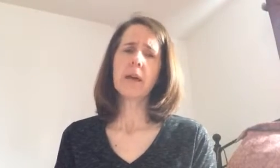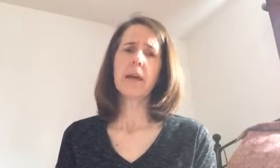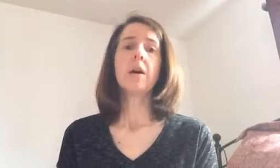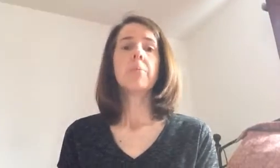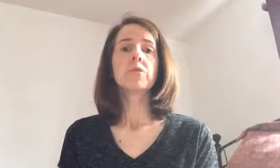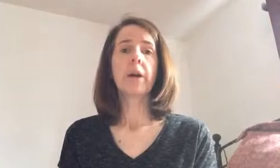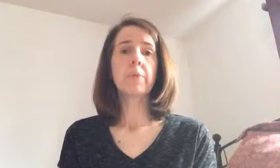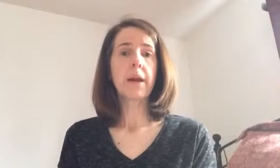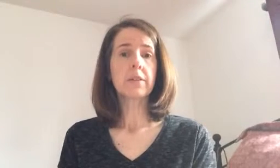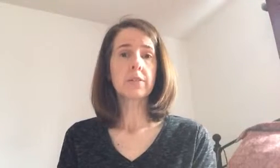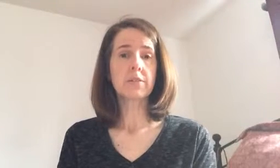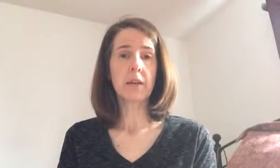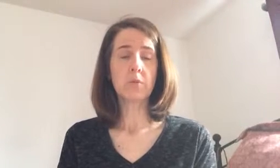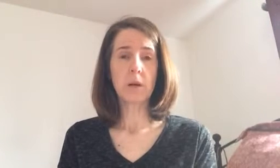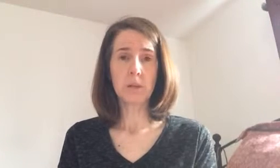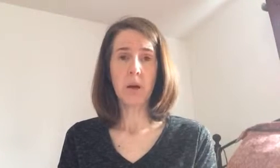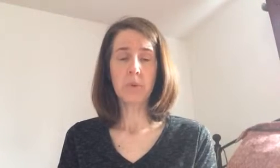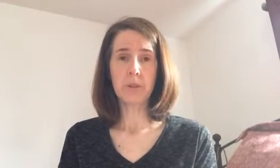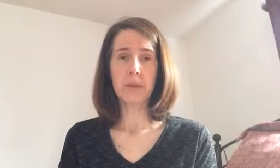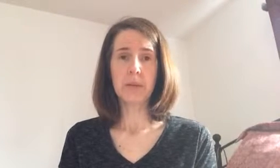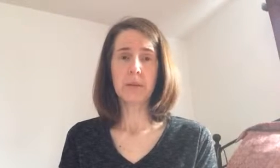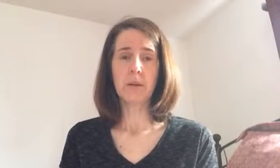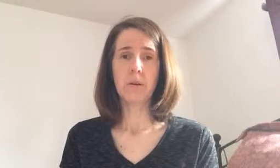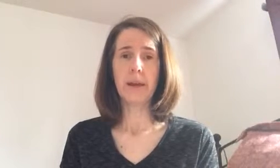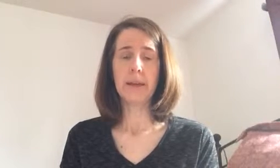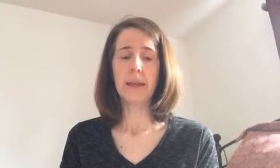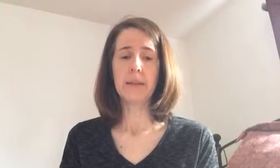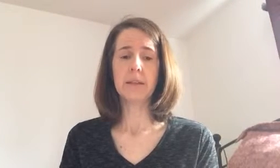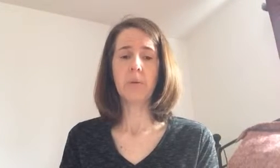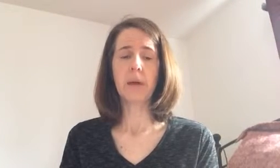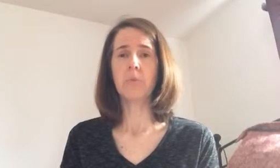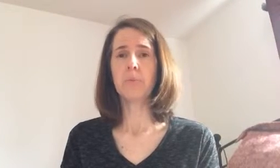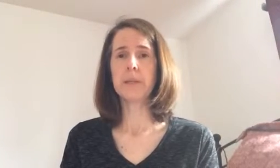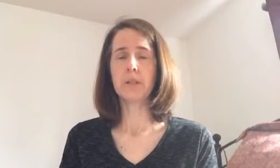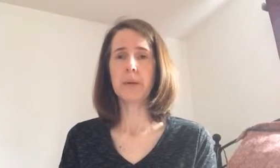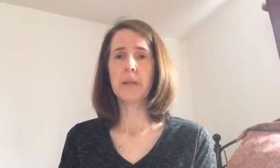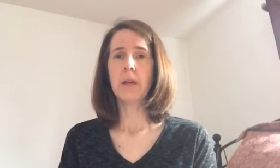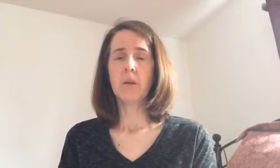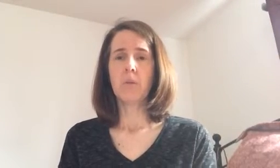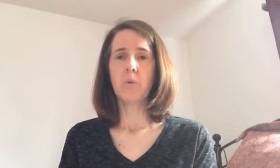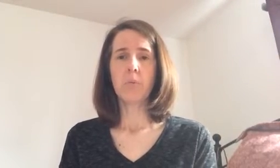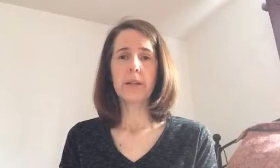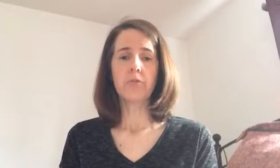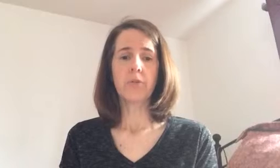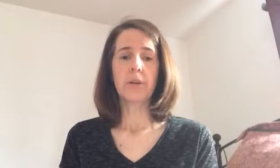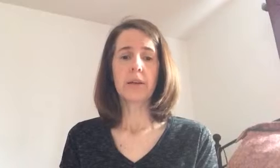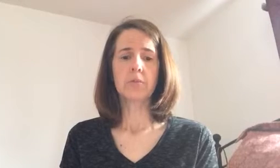okay, but try to practice the signs along with me. All right? And that way we'll be a little bit more ready for next